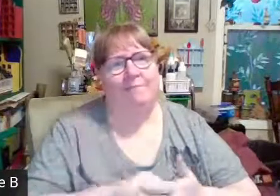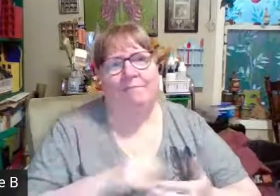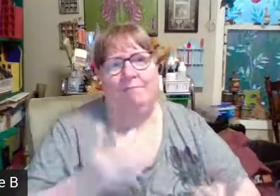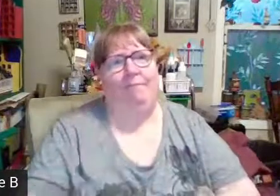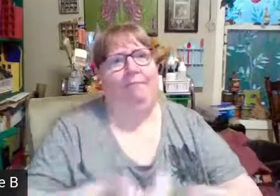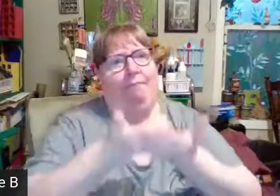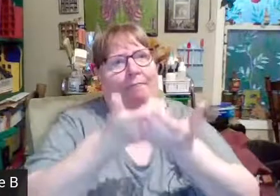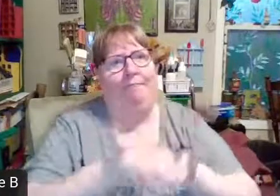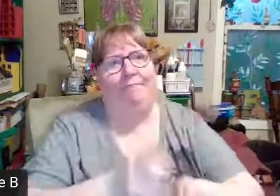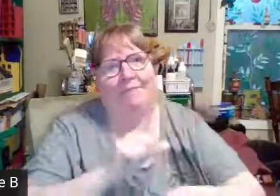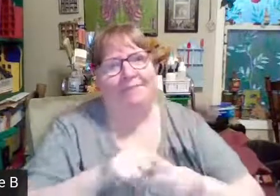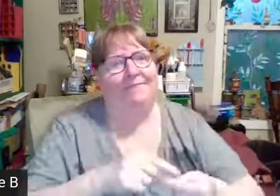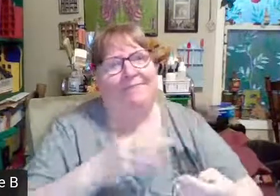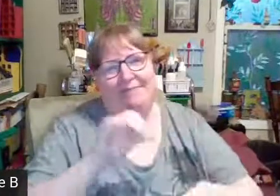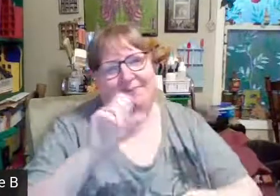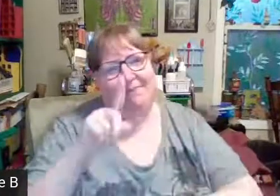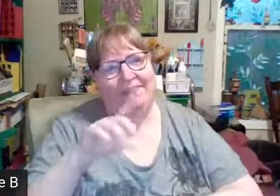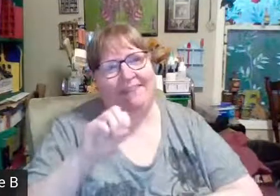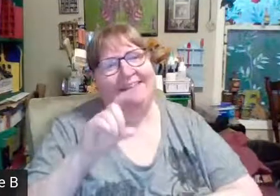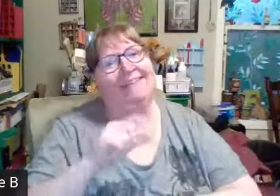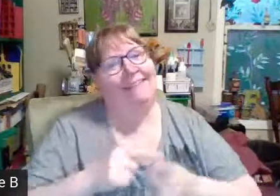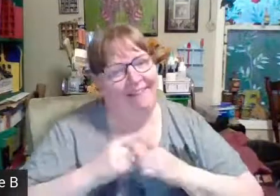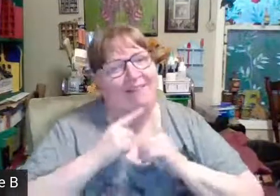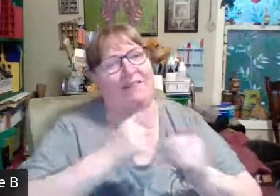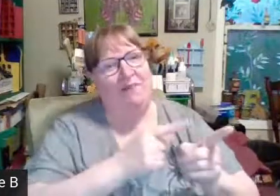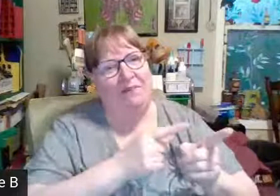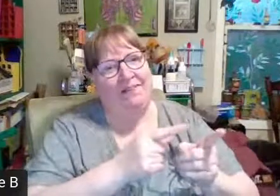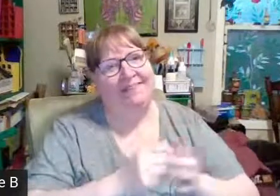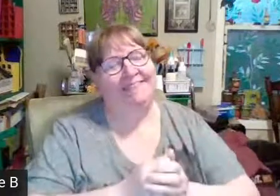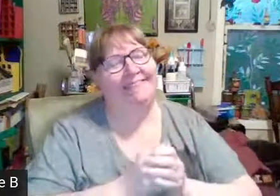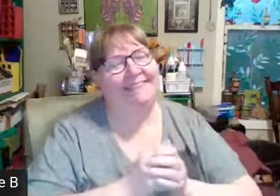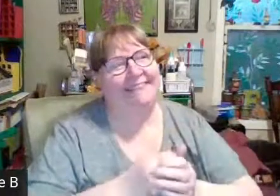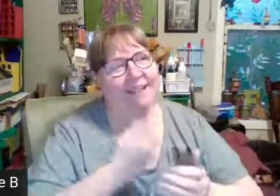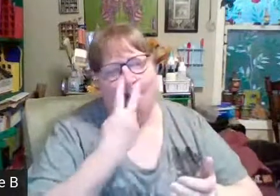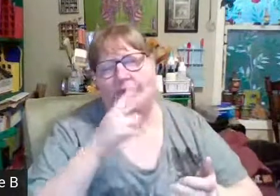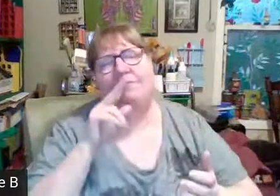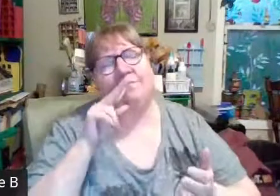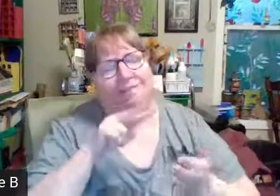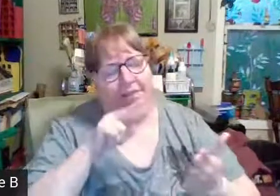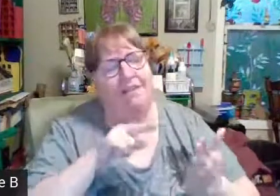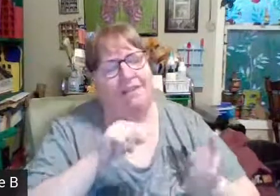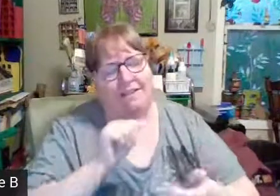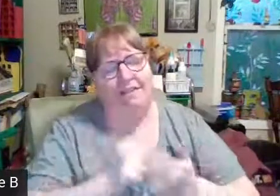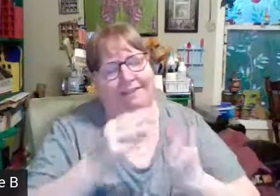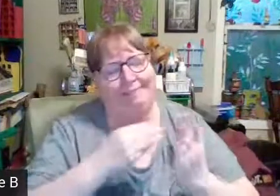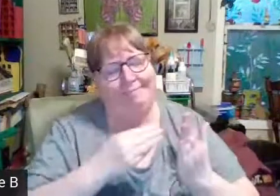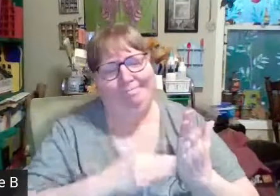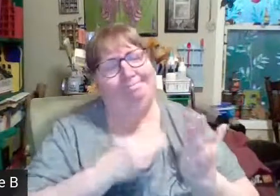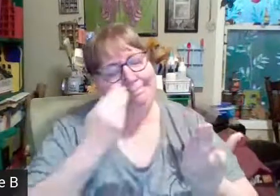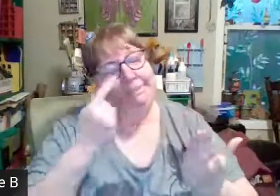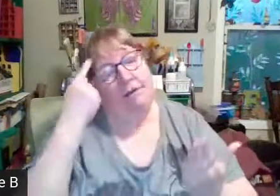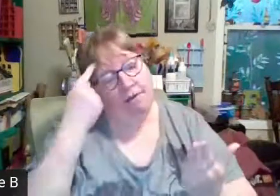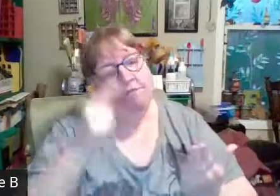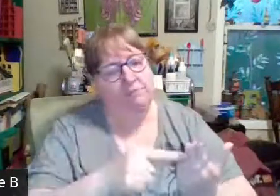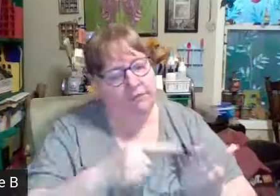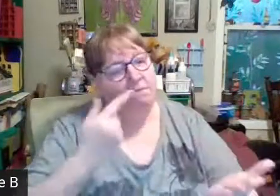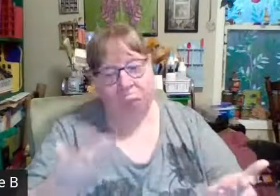at no list then. But now if I was to send stuff, I would go look at the list. And I've had a couple of angels ask me